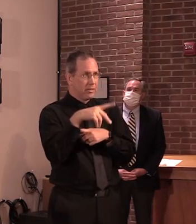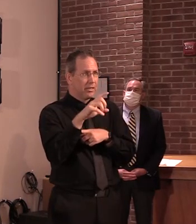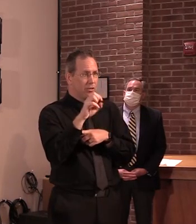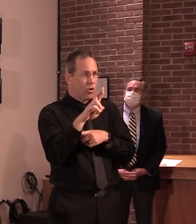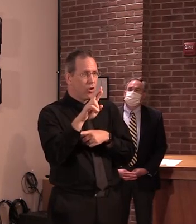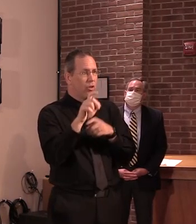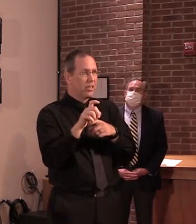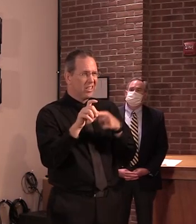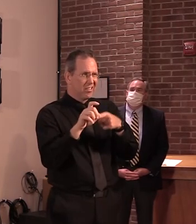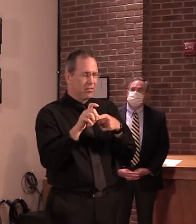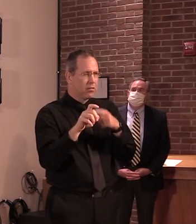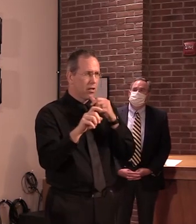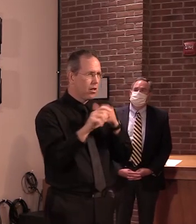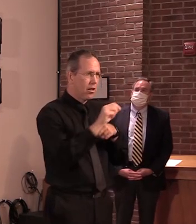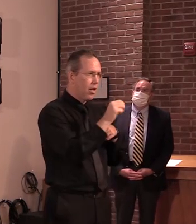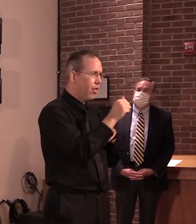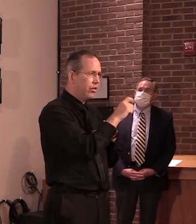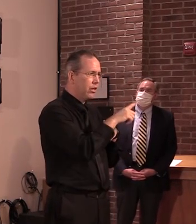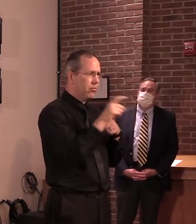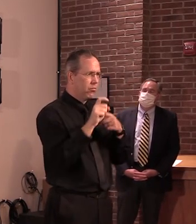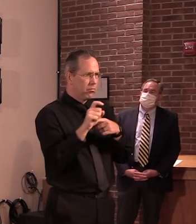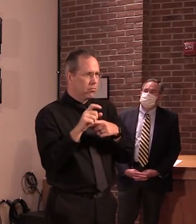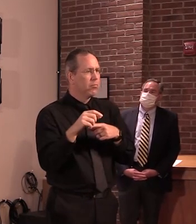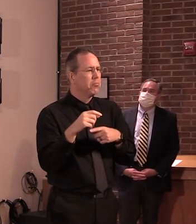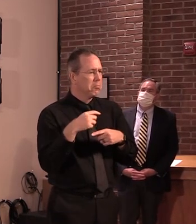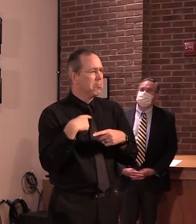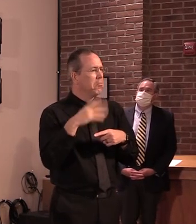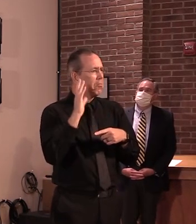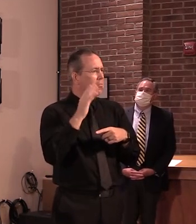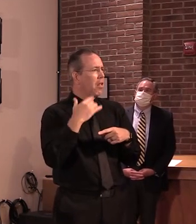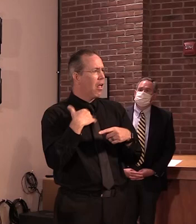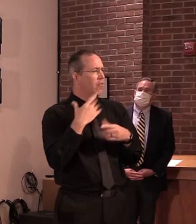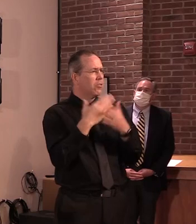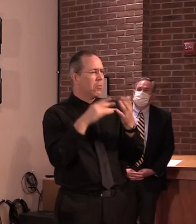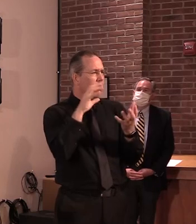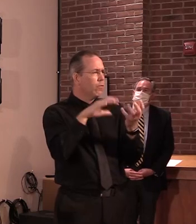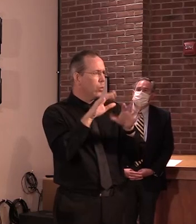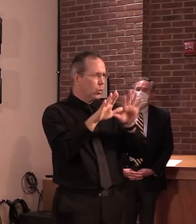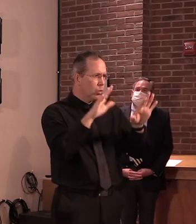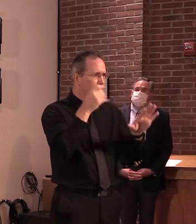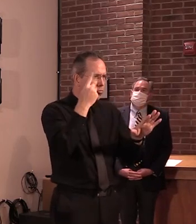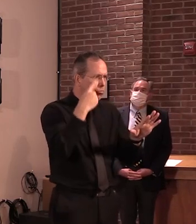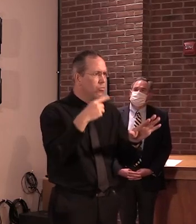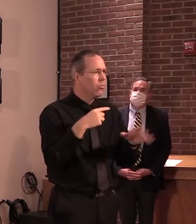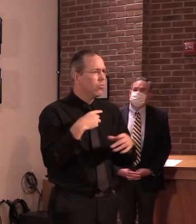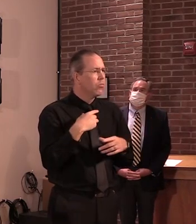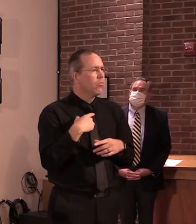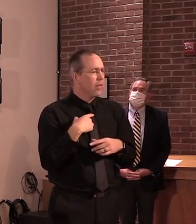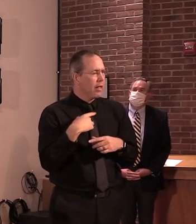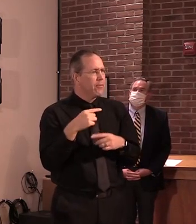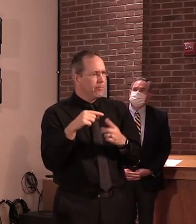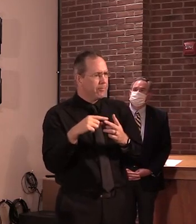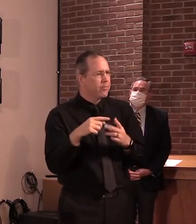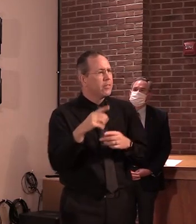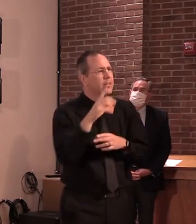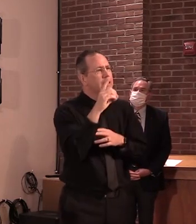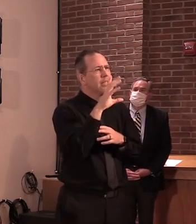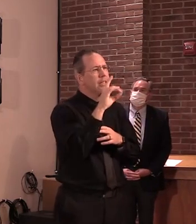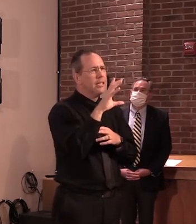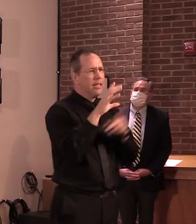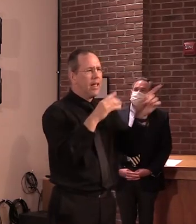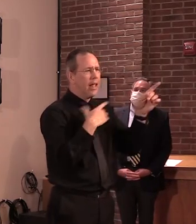early on there was some confusion because the CDC had lumped together